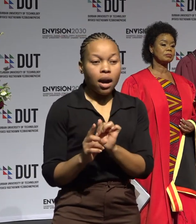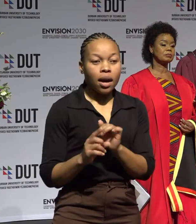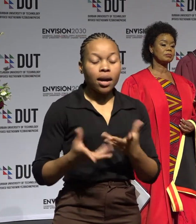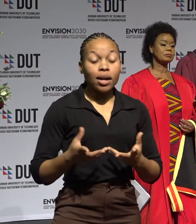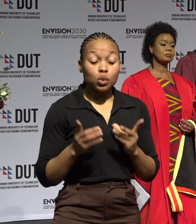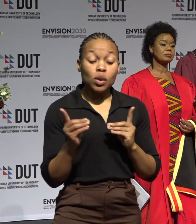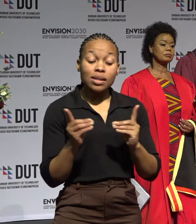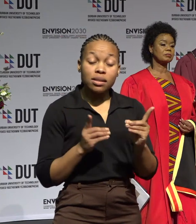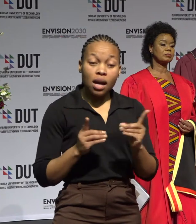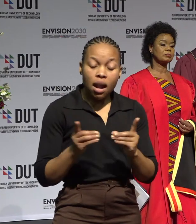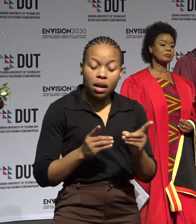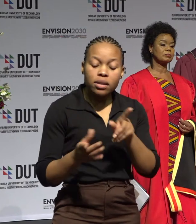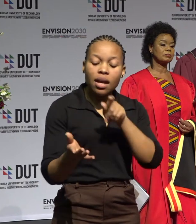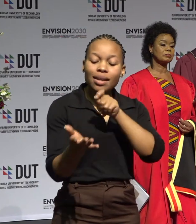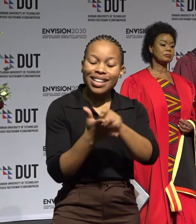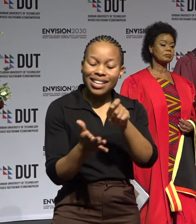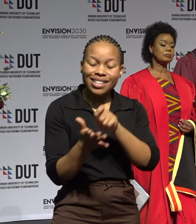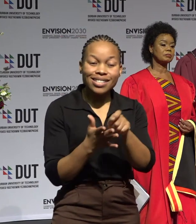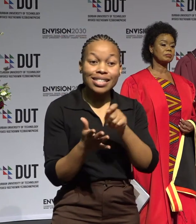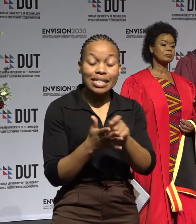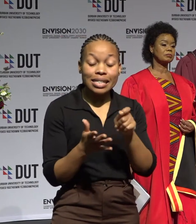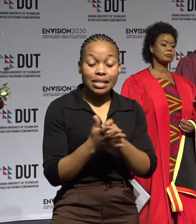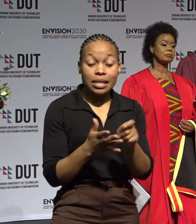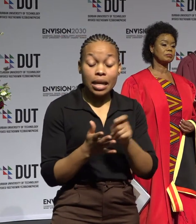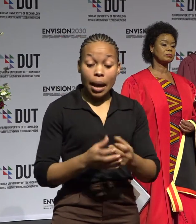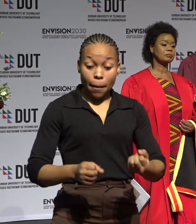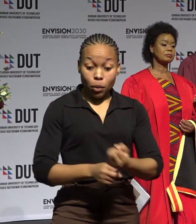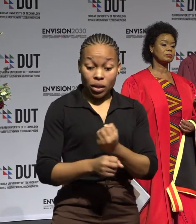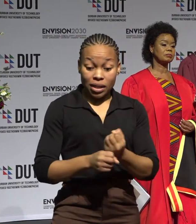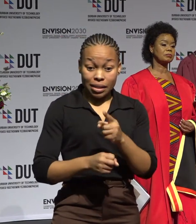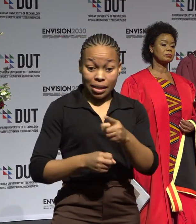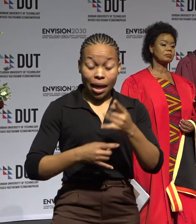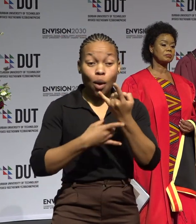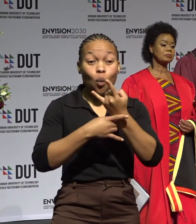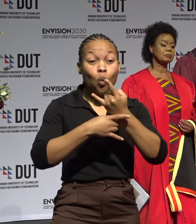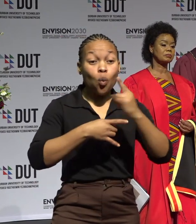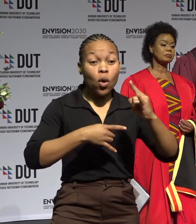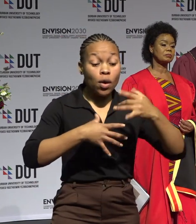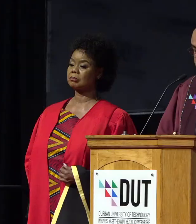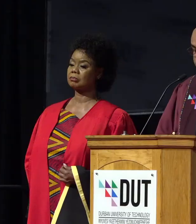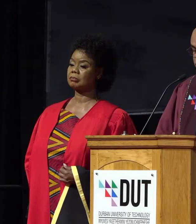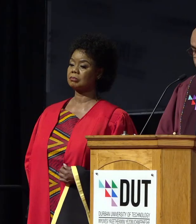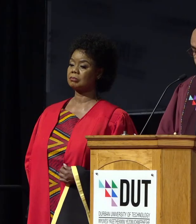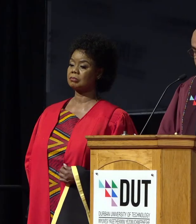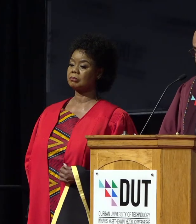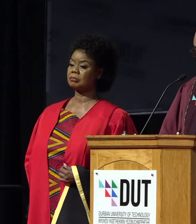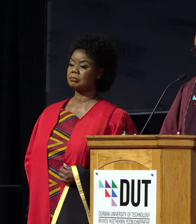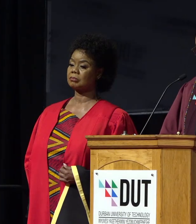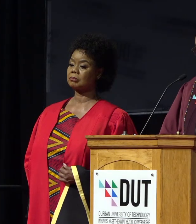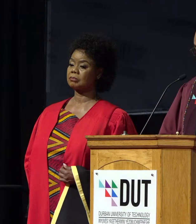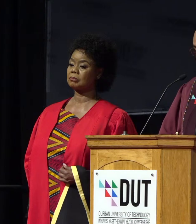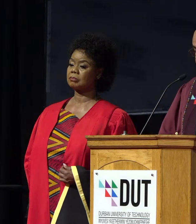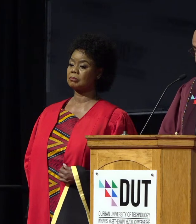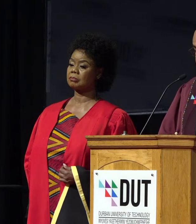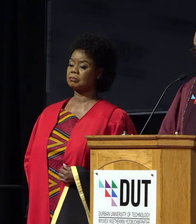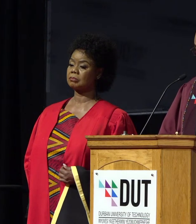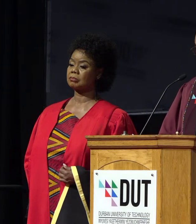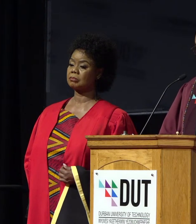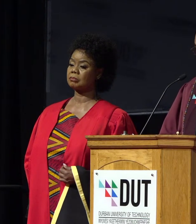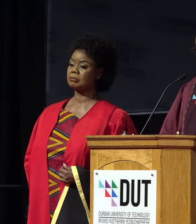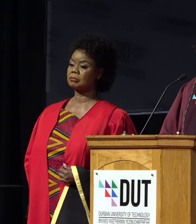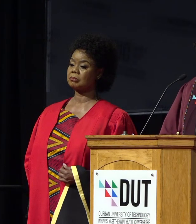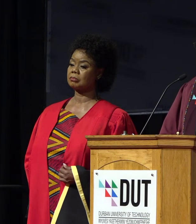Farber. The production also won a Fringe First Award at the Edinburgh Festival and was transferred to the West End in London's